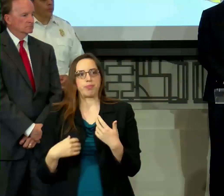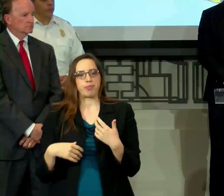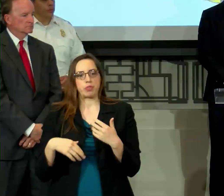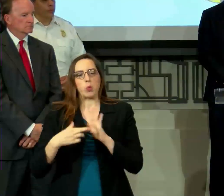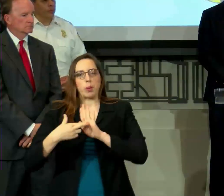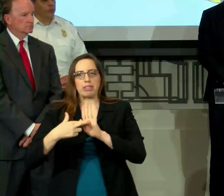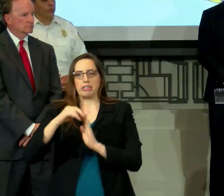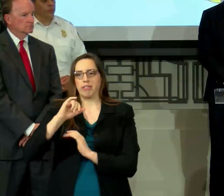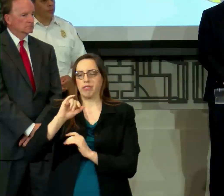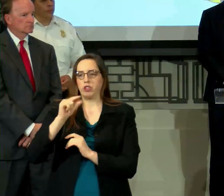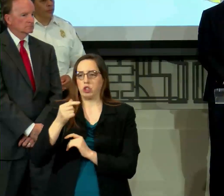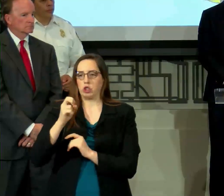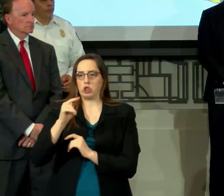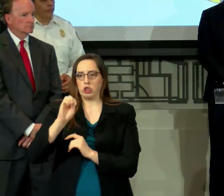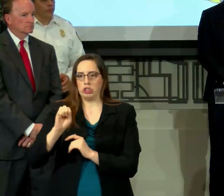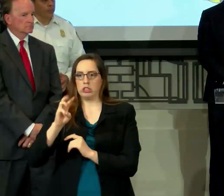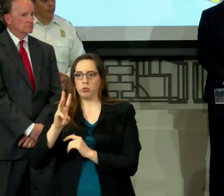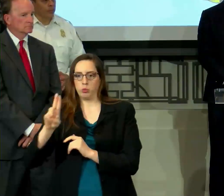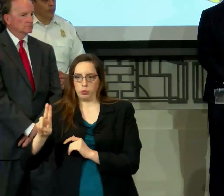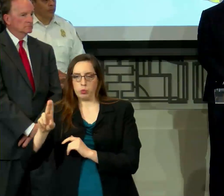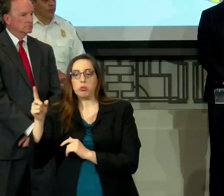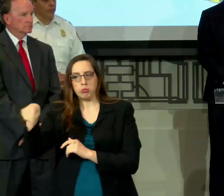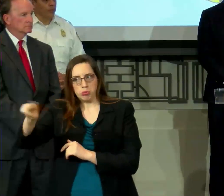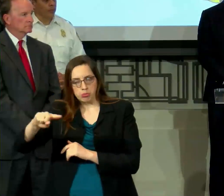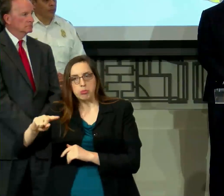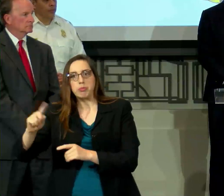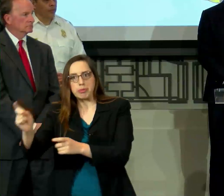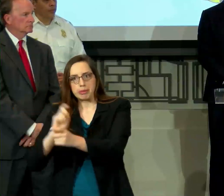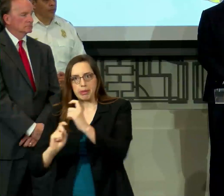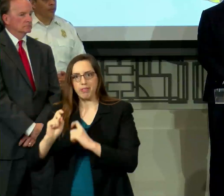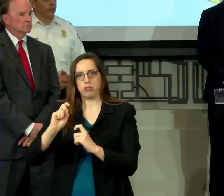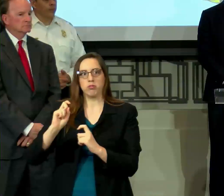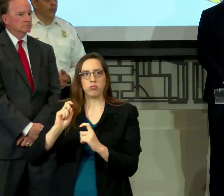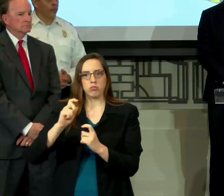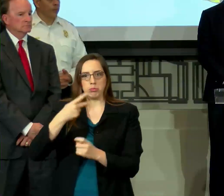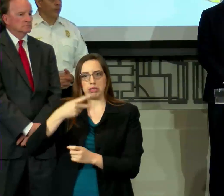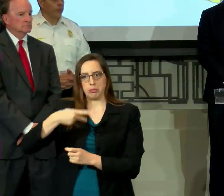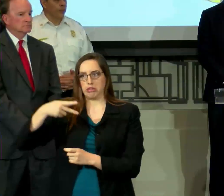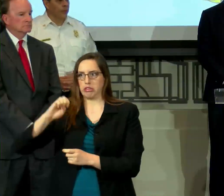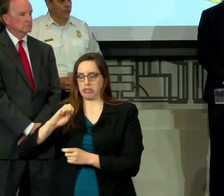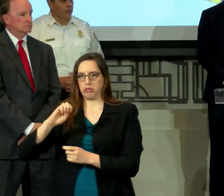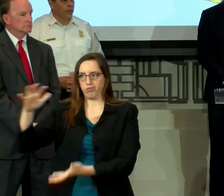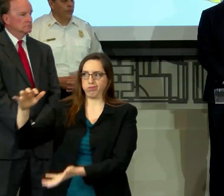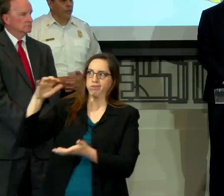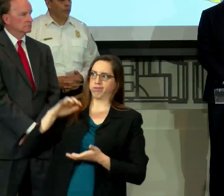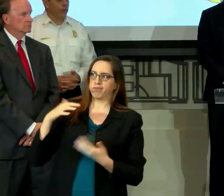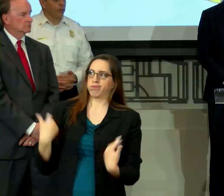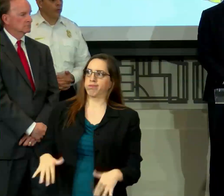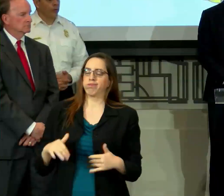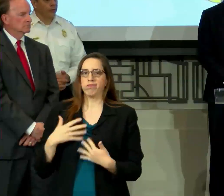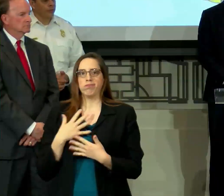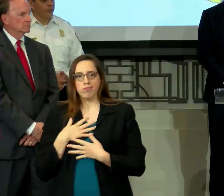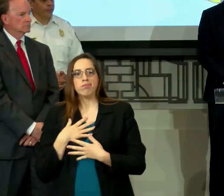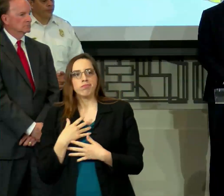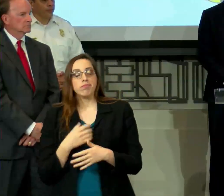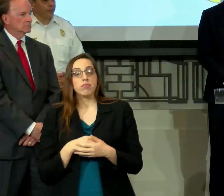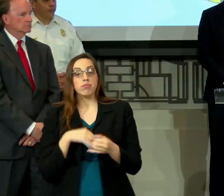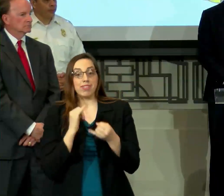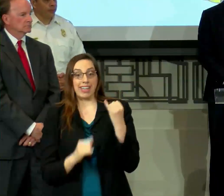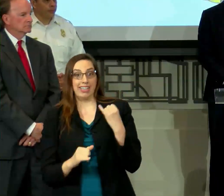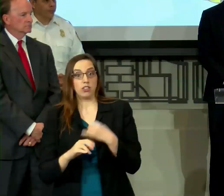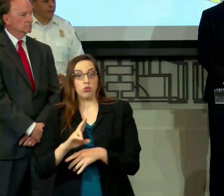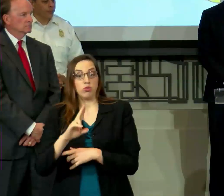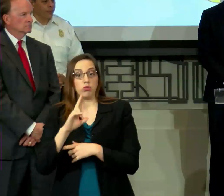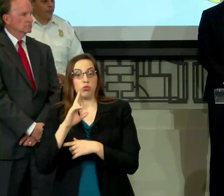Representative Jean Wu was able to give us a donation of PPE. And then lastly,